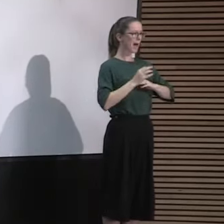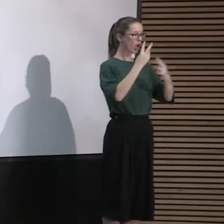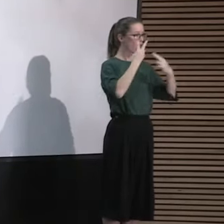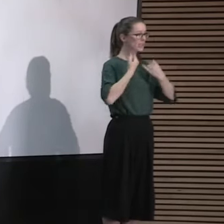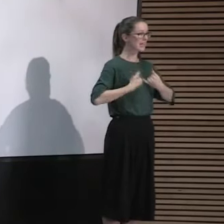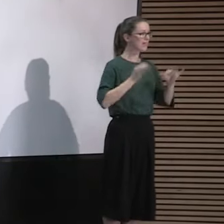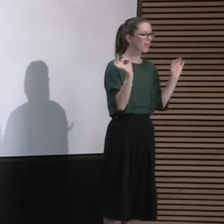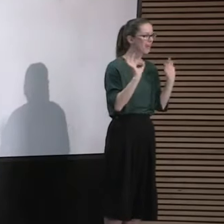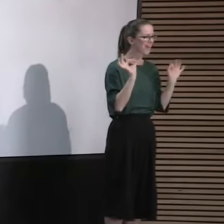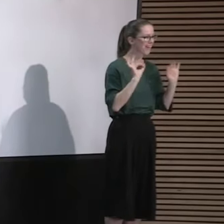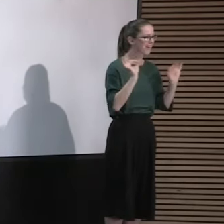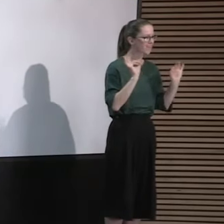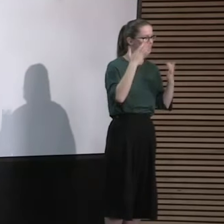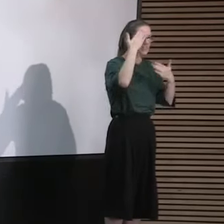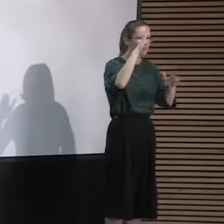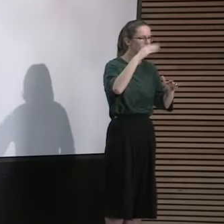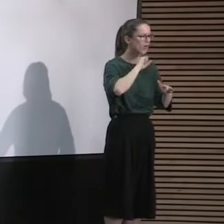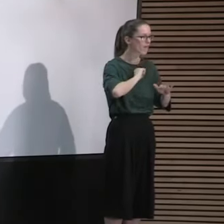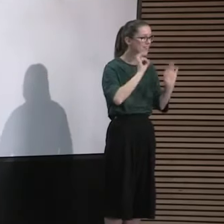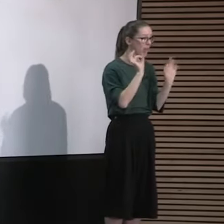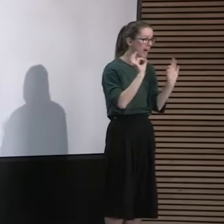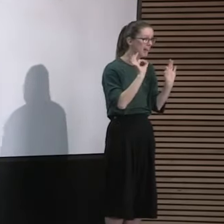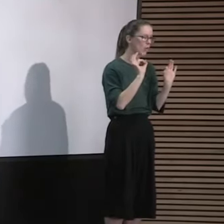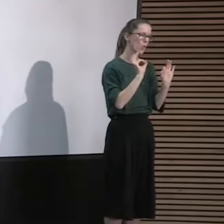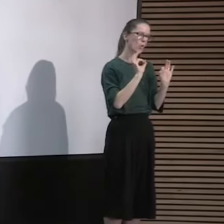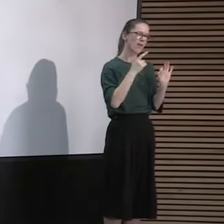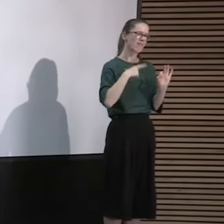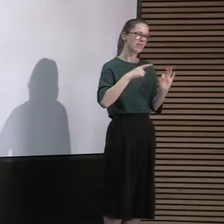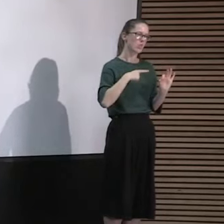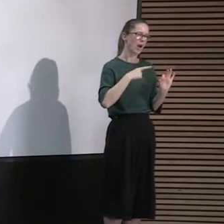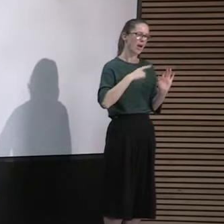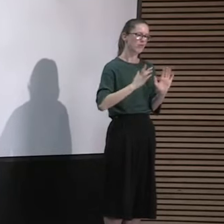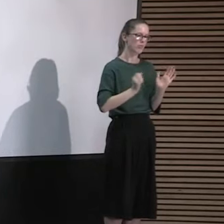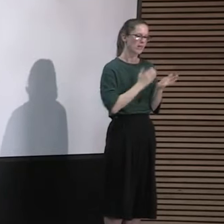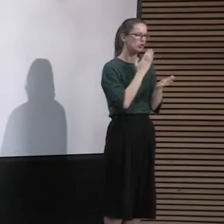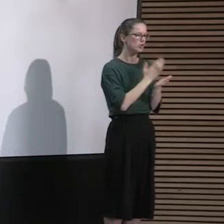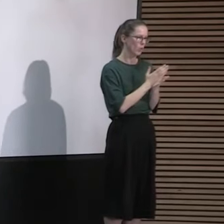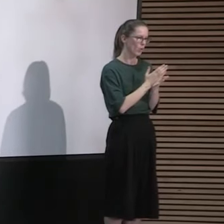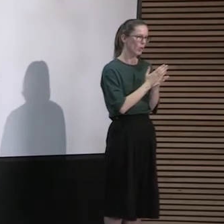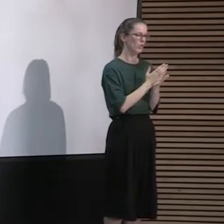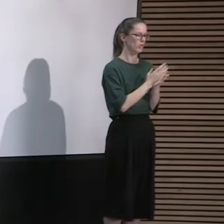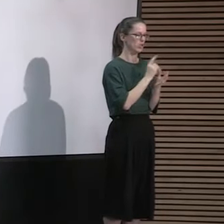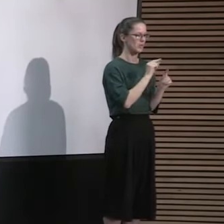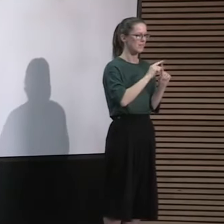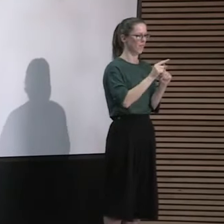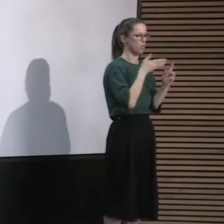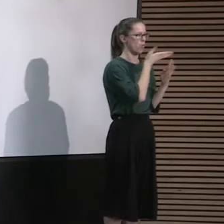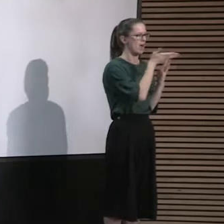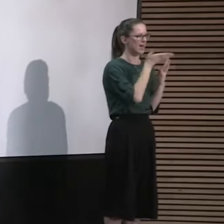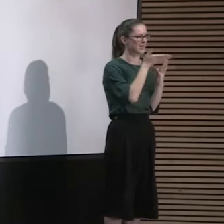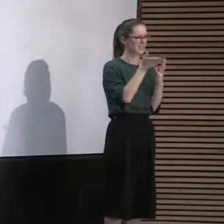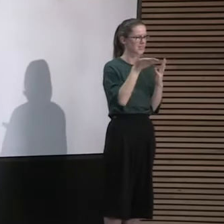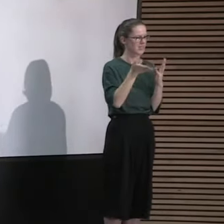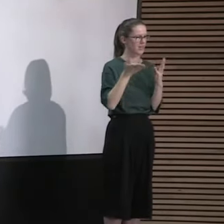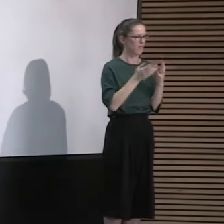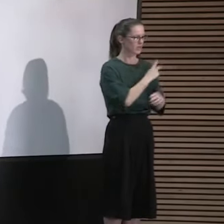a range of different symptoms. It shows why it is that we have to ensure that we're putting many measures and layered measures of